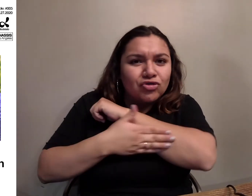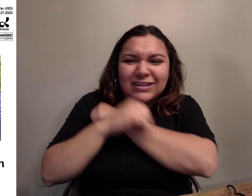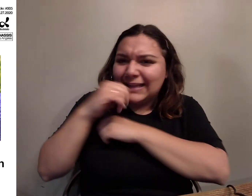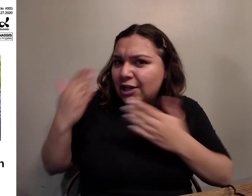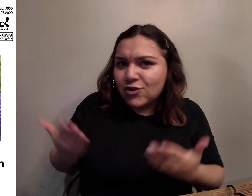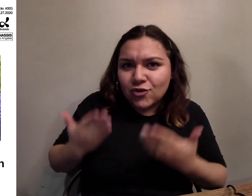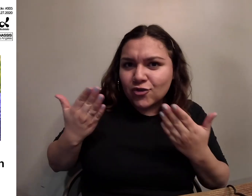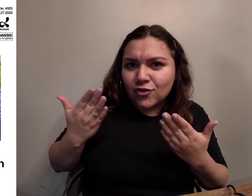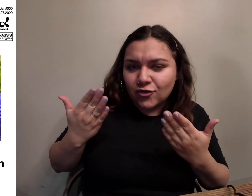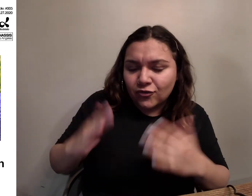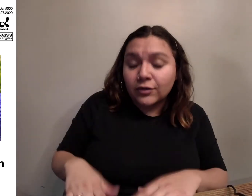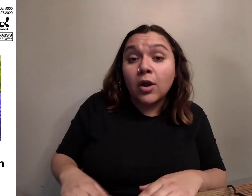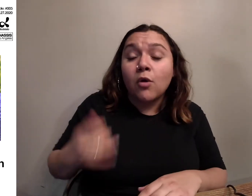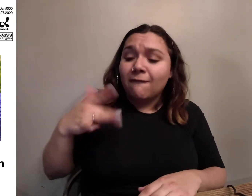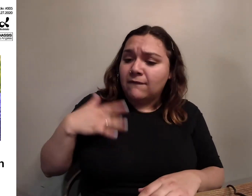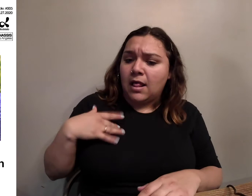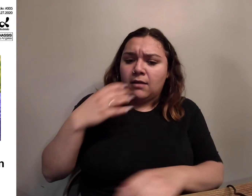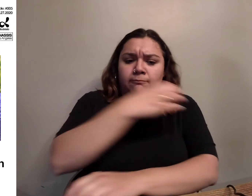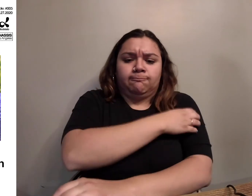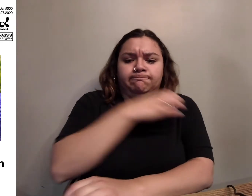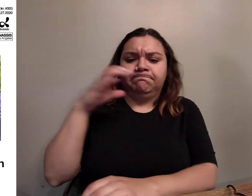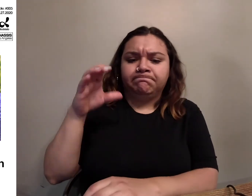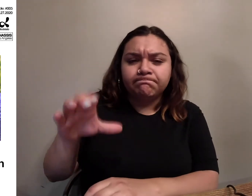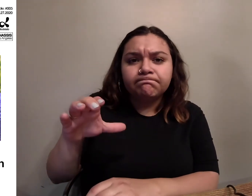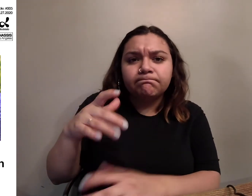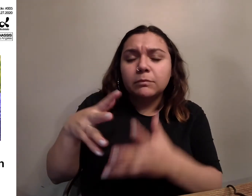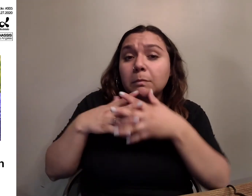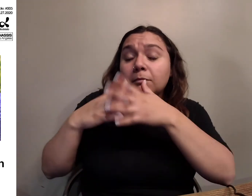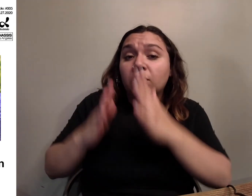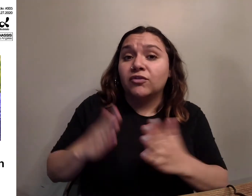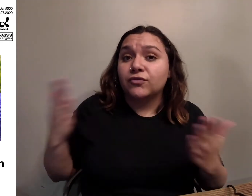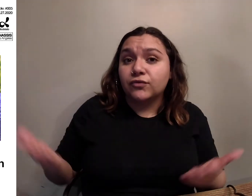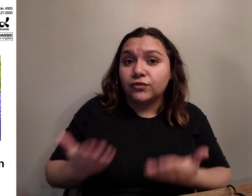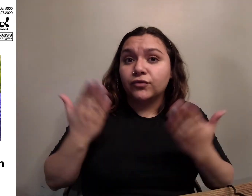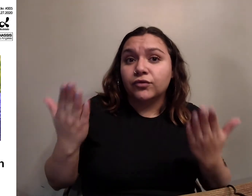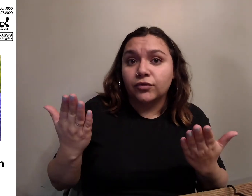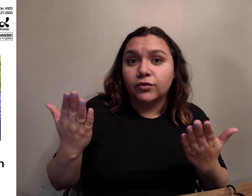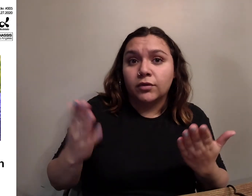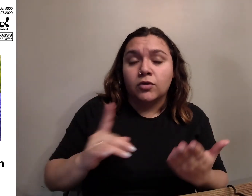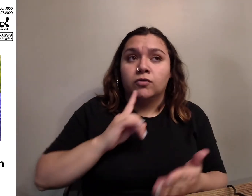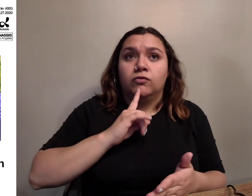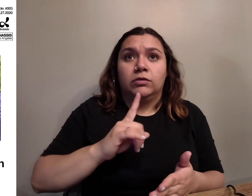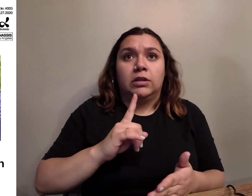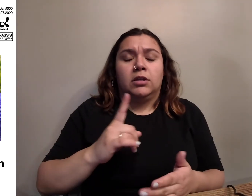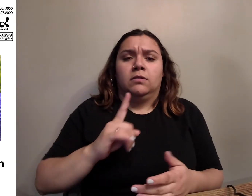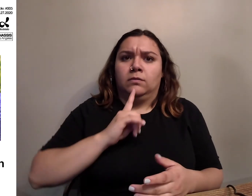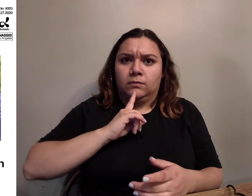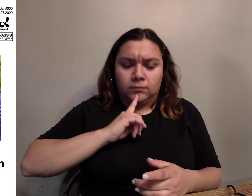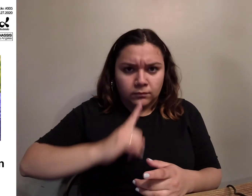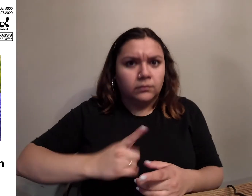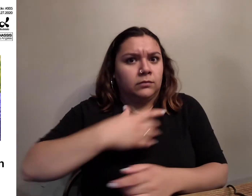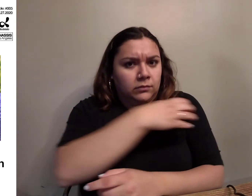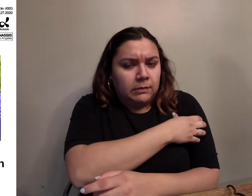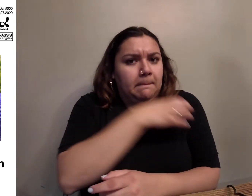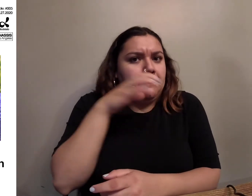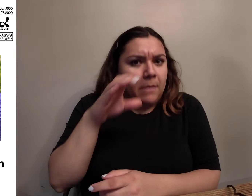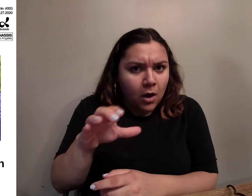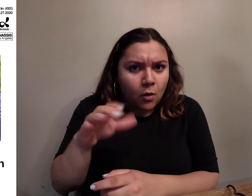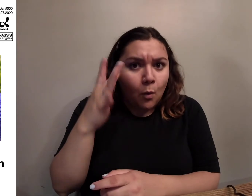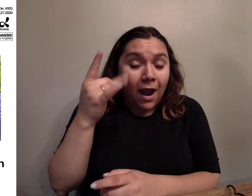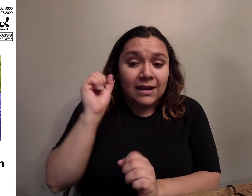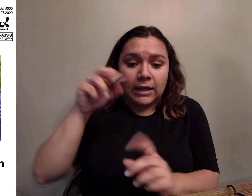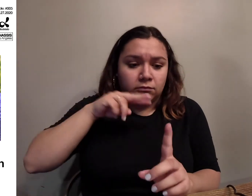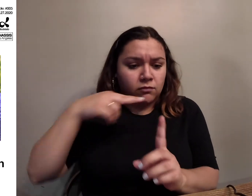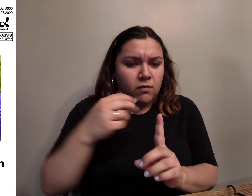are empowered by that as Americans here. We are extremely empowered by that outward gaze,